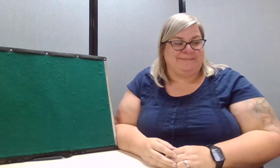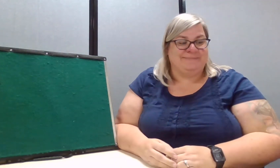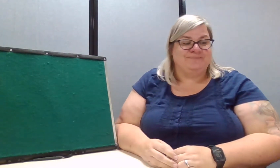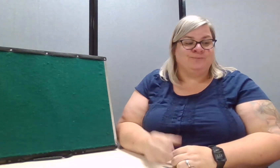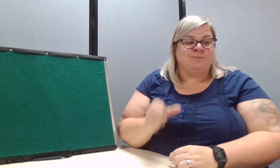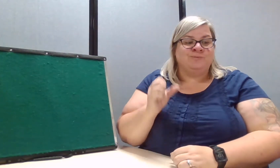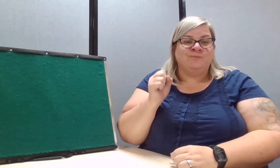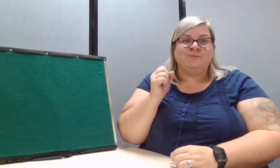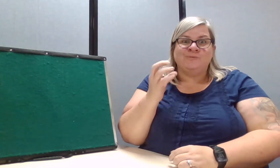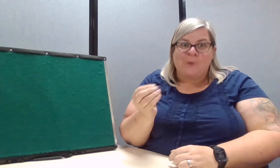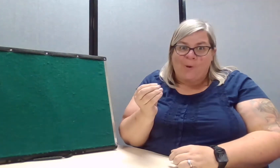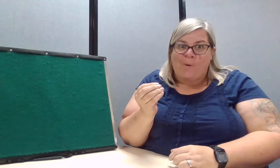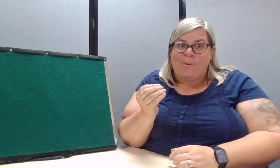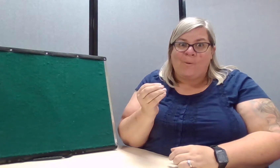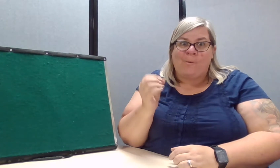ghost story.